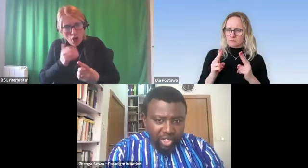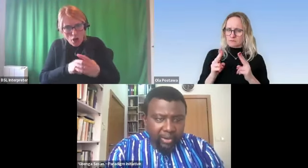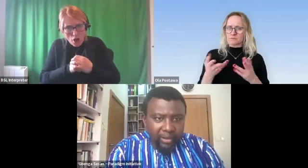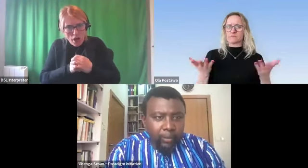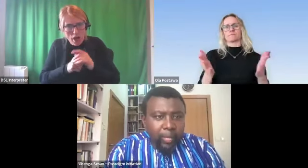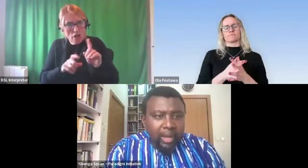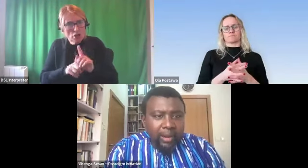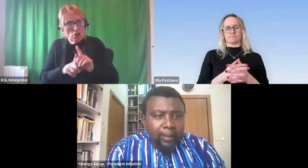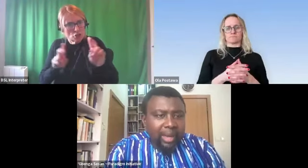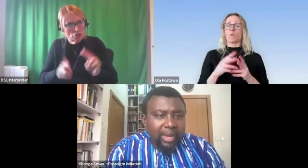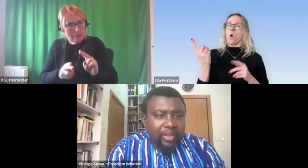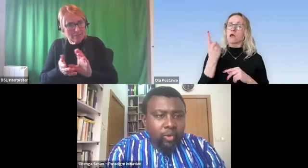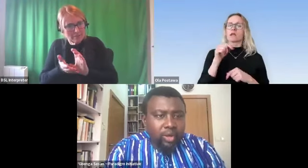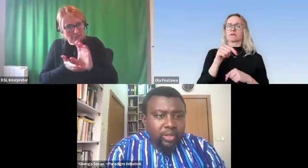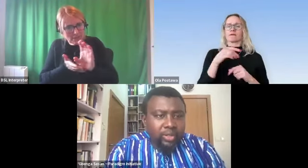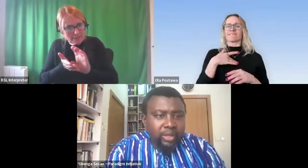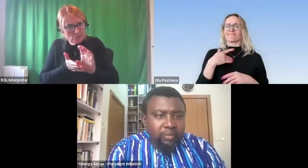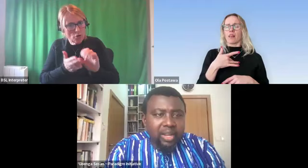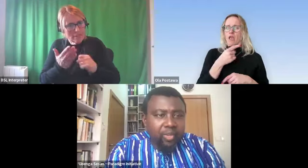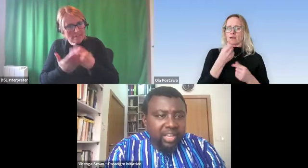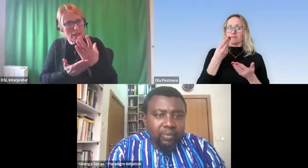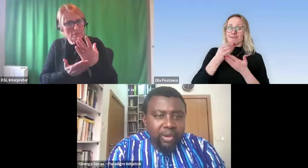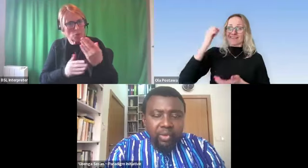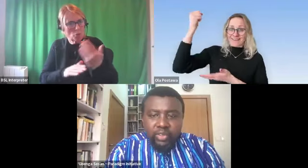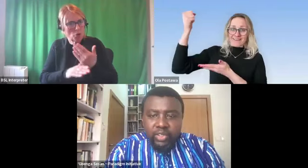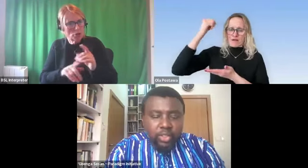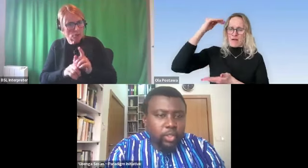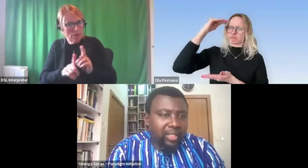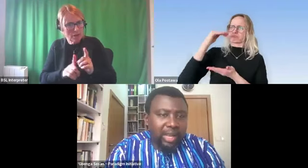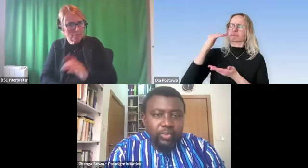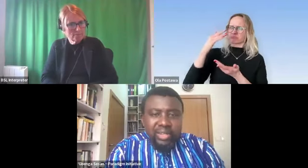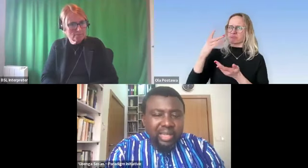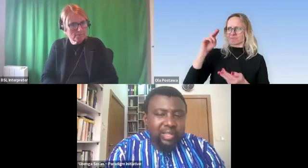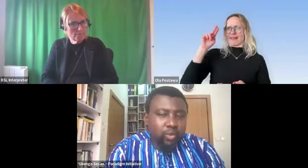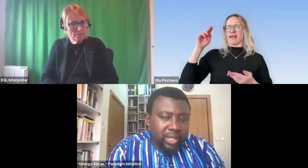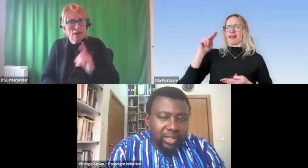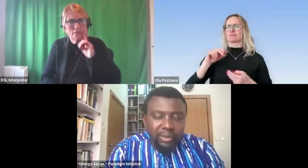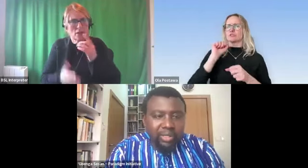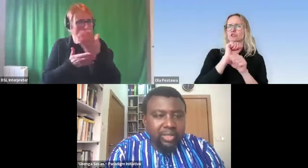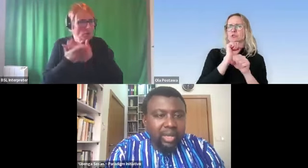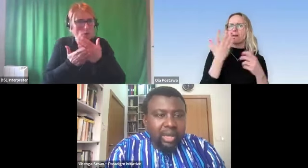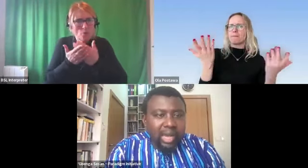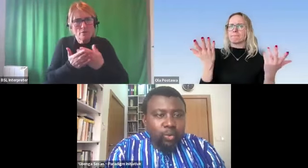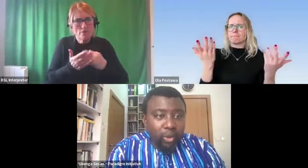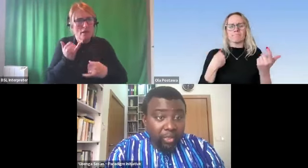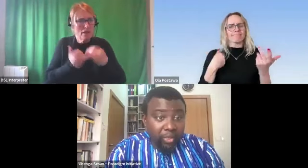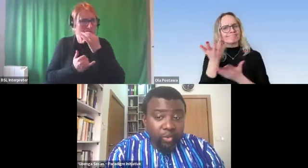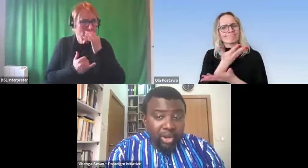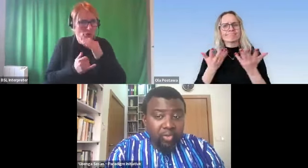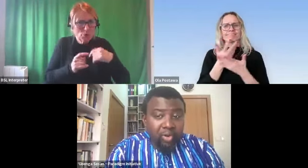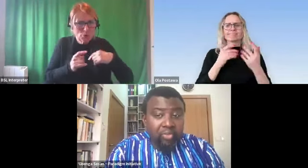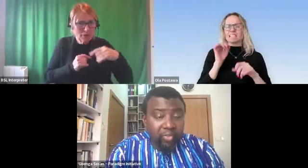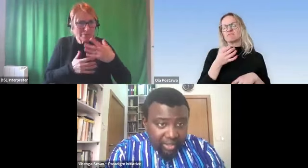development work generally. And I think what many of us have been part of conversations over the last few days and weeks about this. And